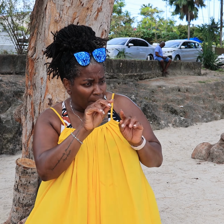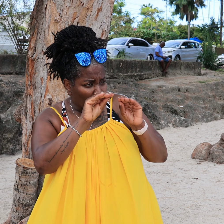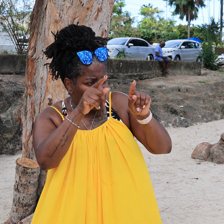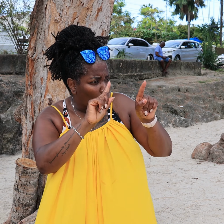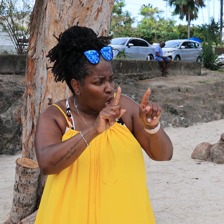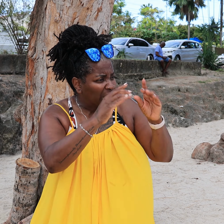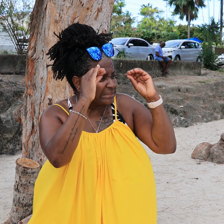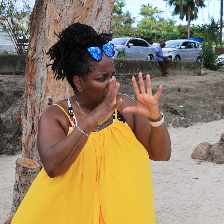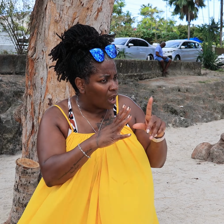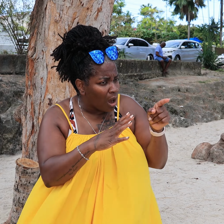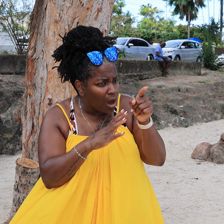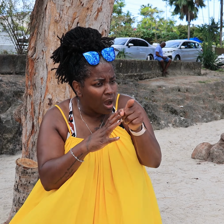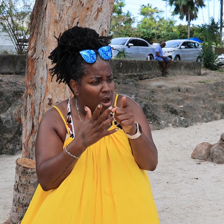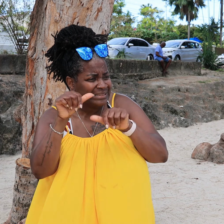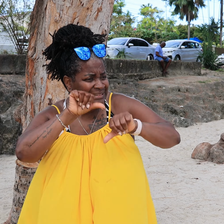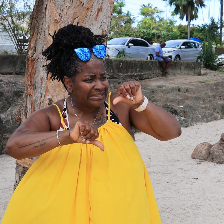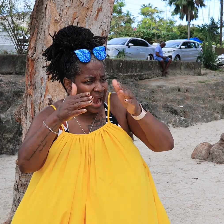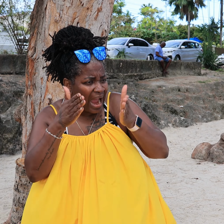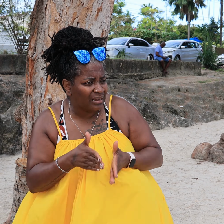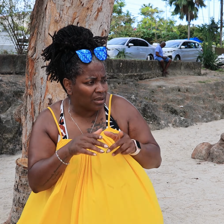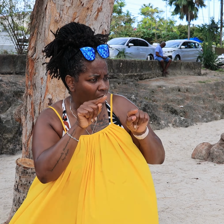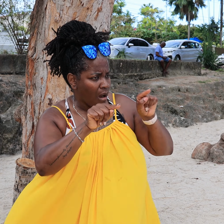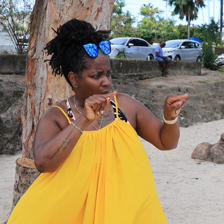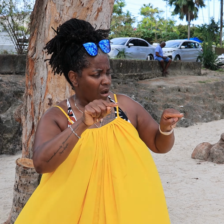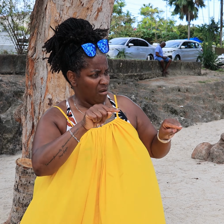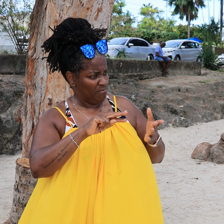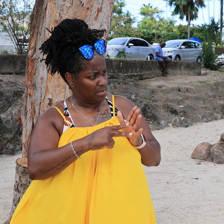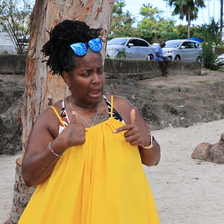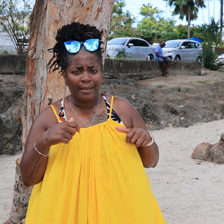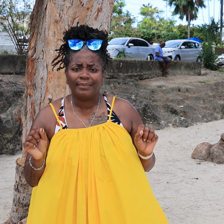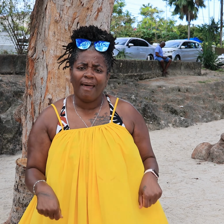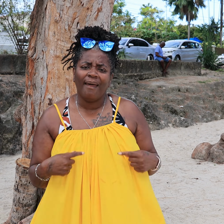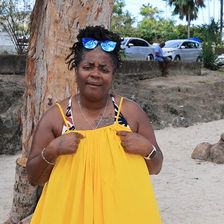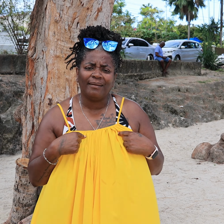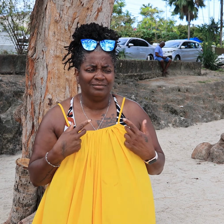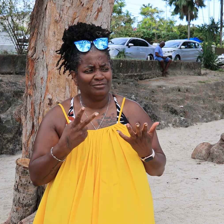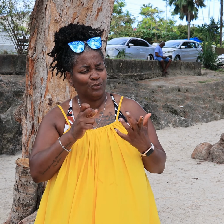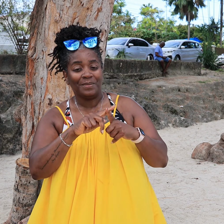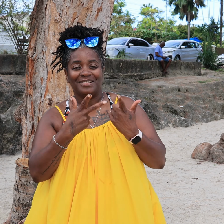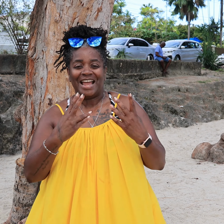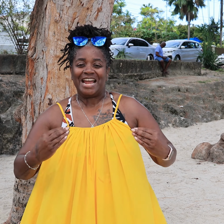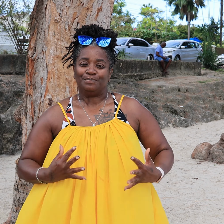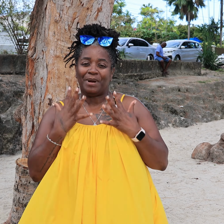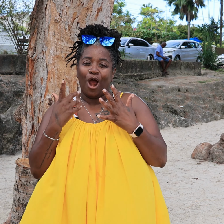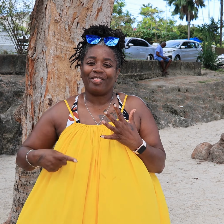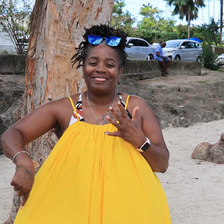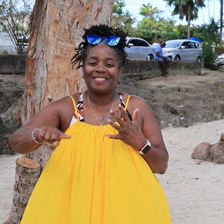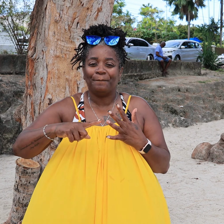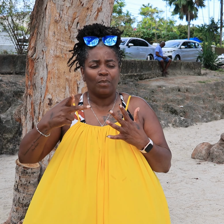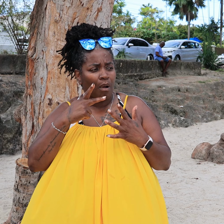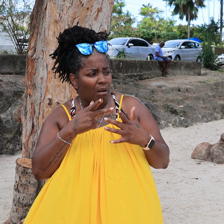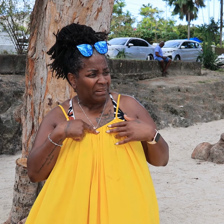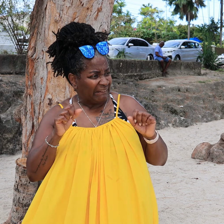you moved and you became a teacher, you became a scientist, and various things, and then they feel like, I can do it, so it inspires